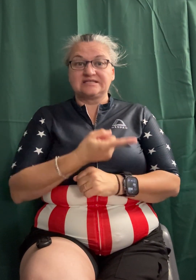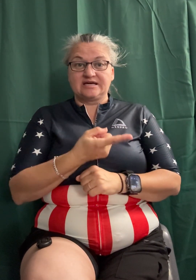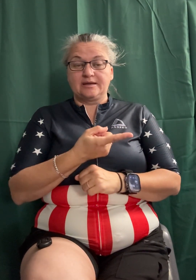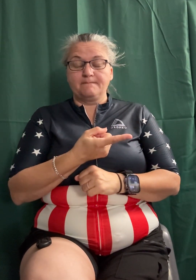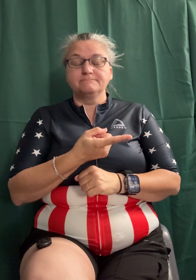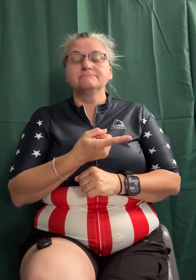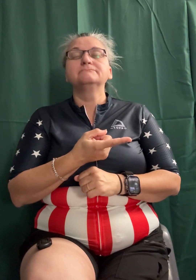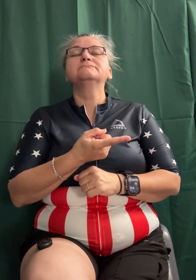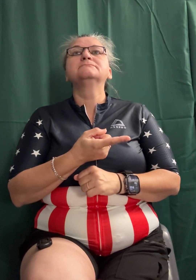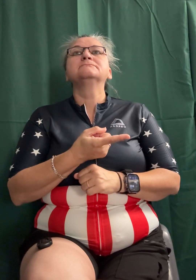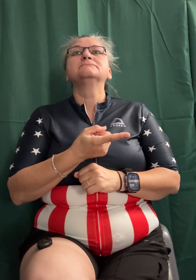today.